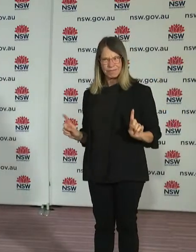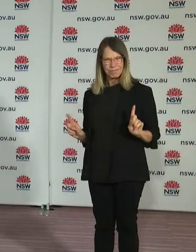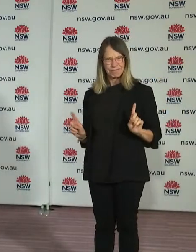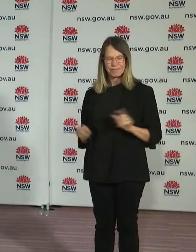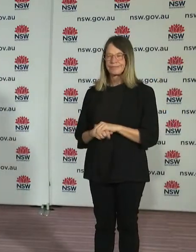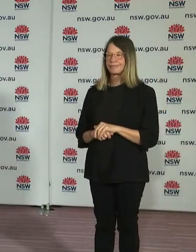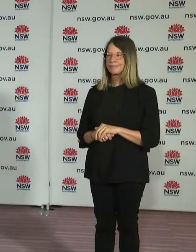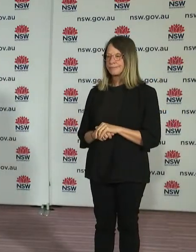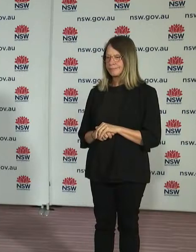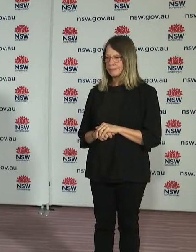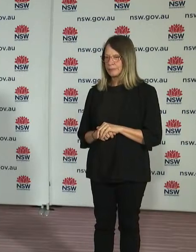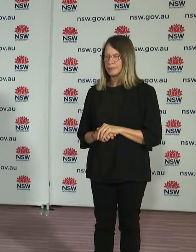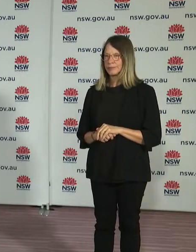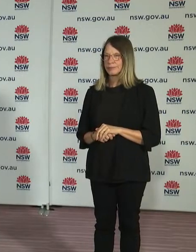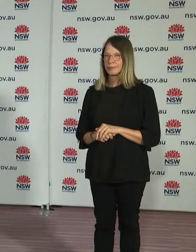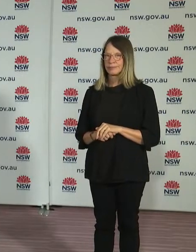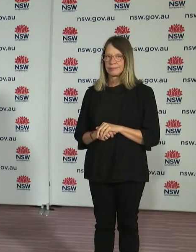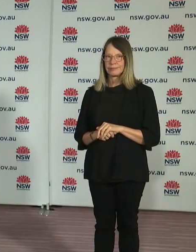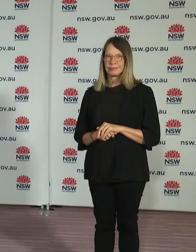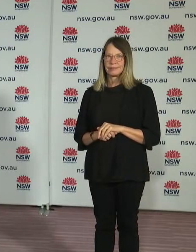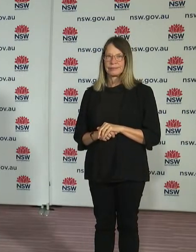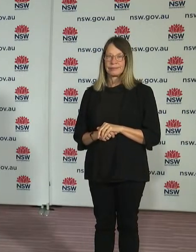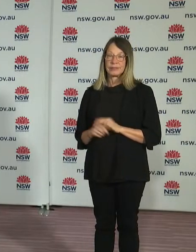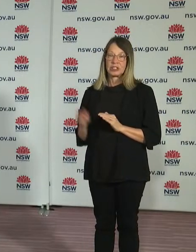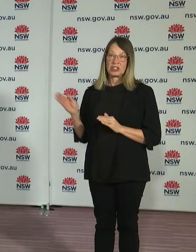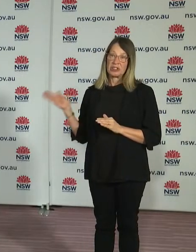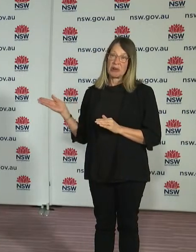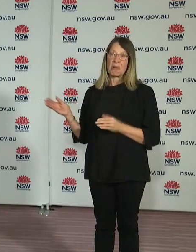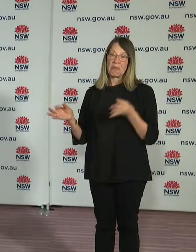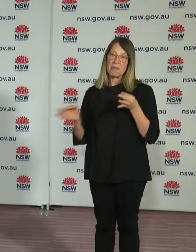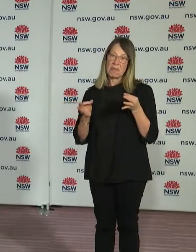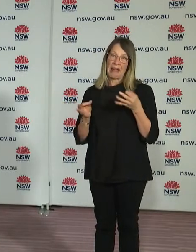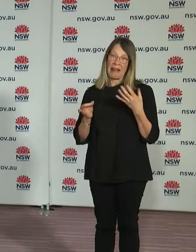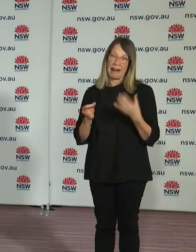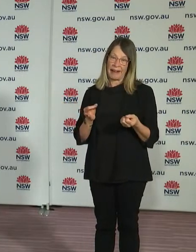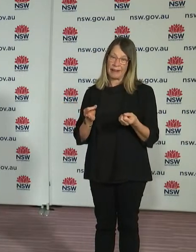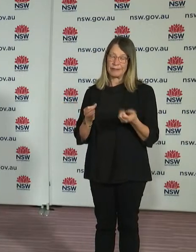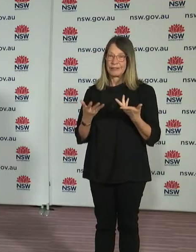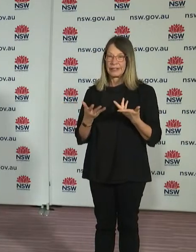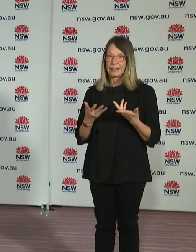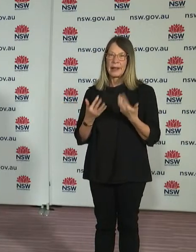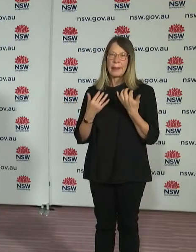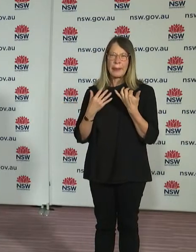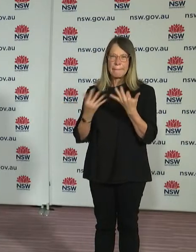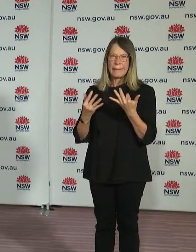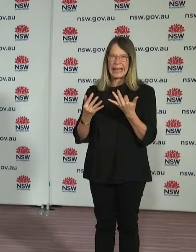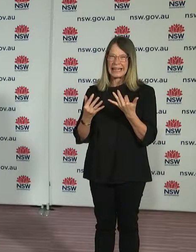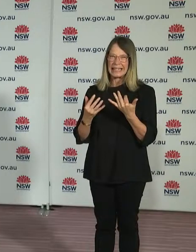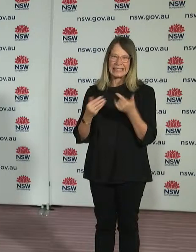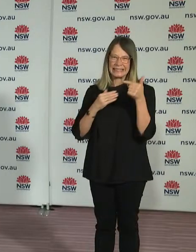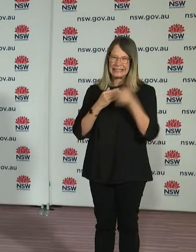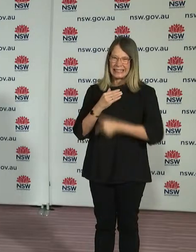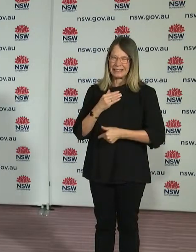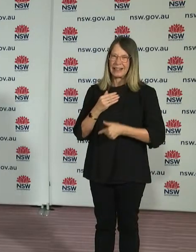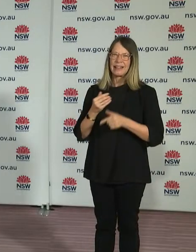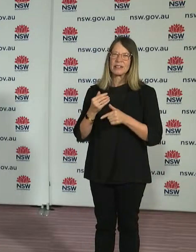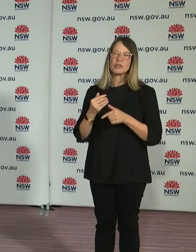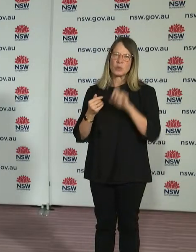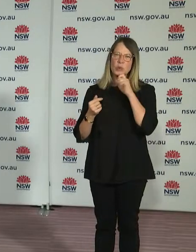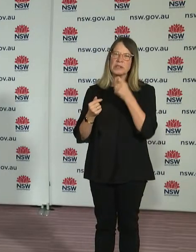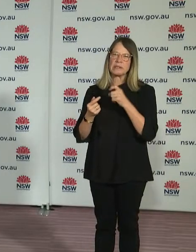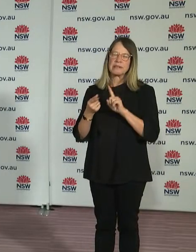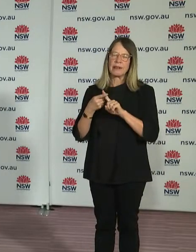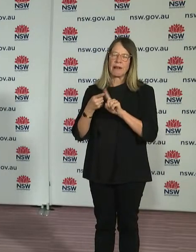So obviously the roadmap is the roadmap, and there's a lot of detail that we will continue to flesh out about it. There